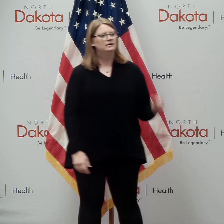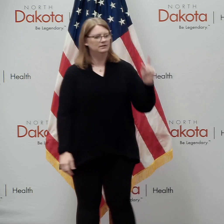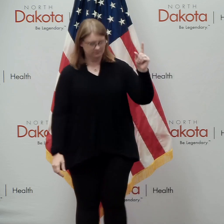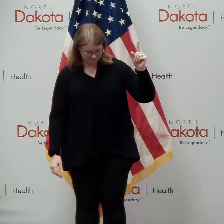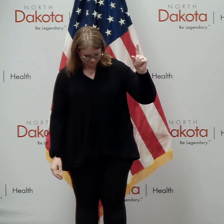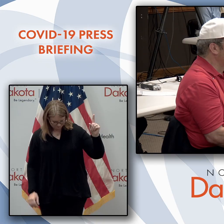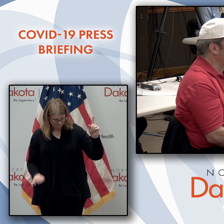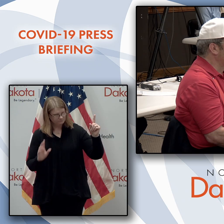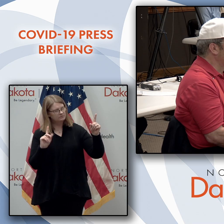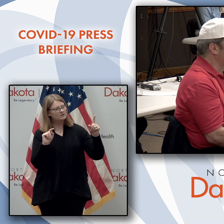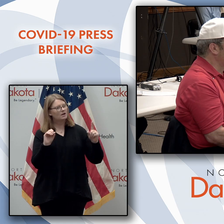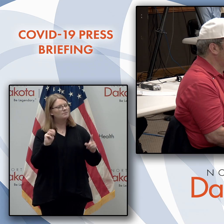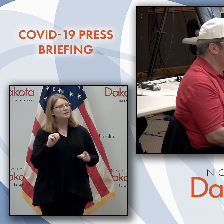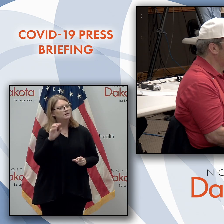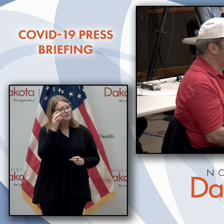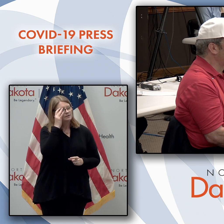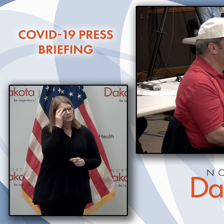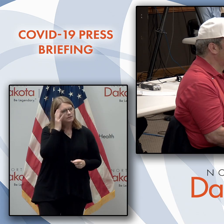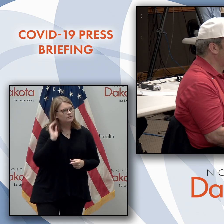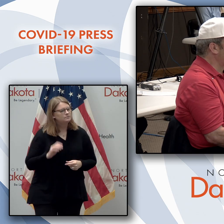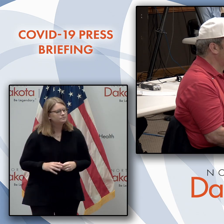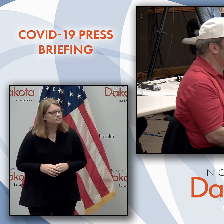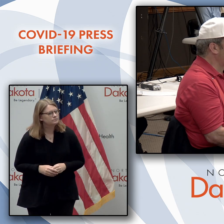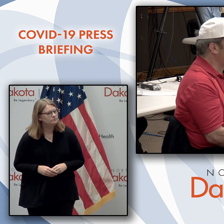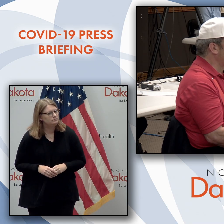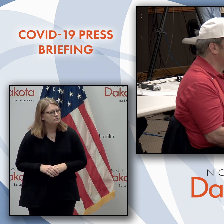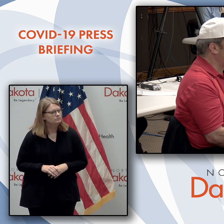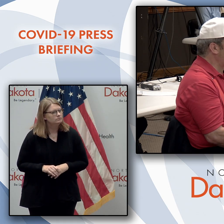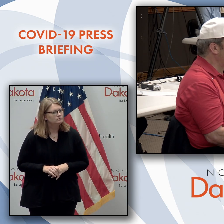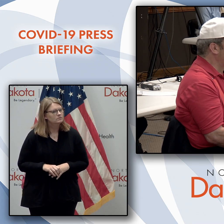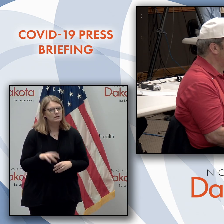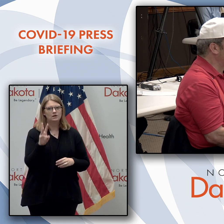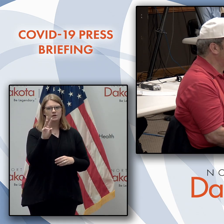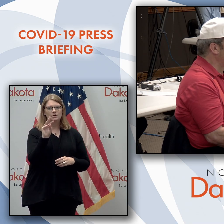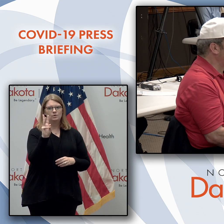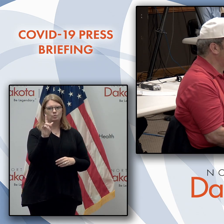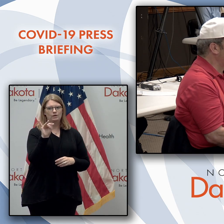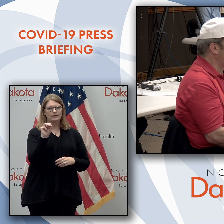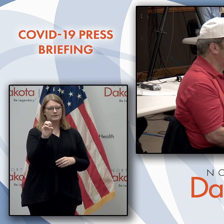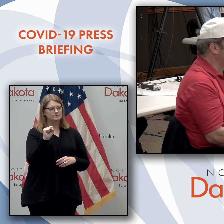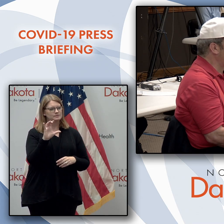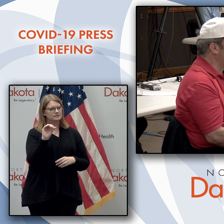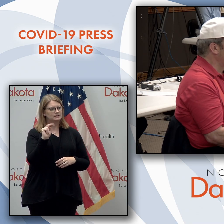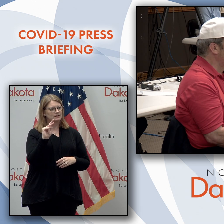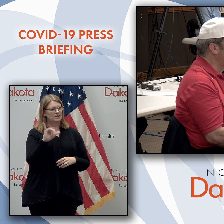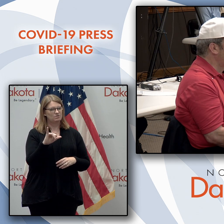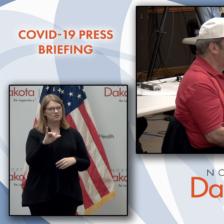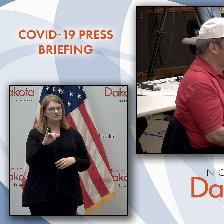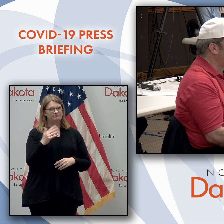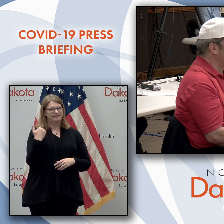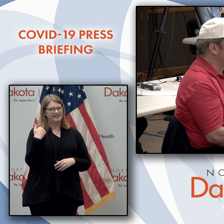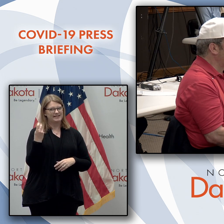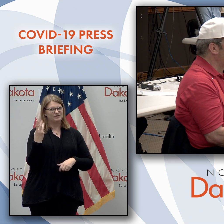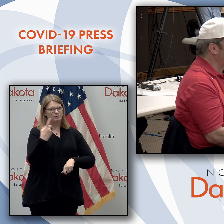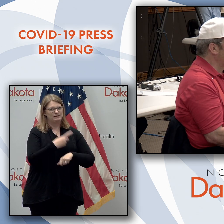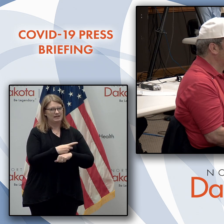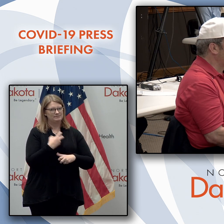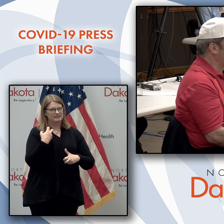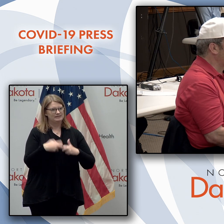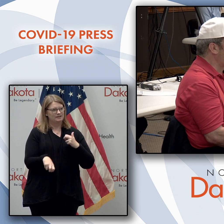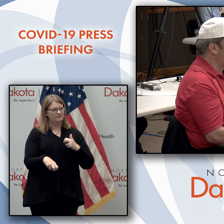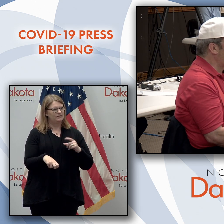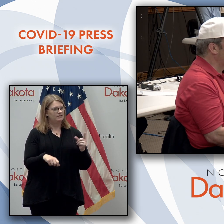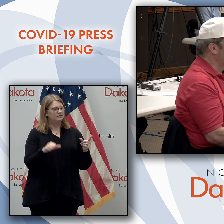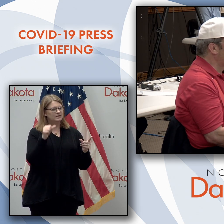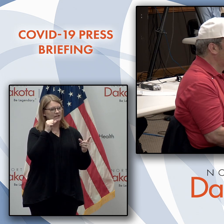Dave. Governor, I'd like you to drill down a little bit on Williams County, because it has been a tough couple of days in Williams County.